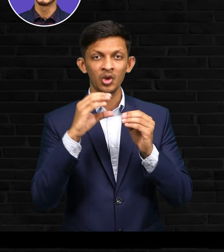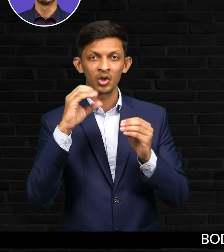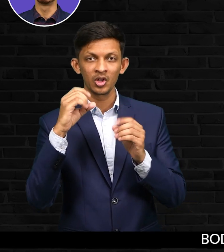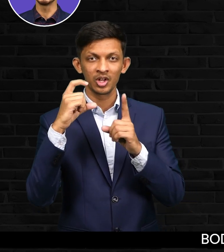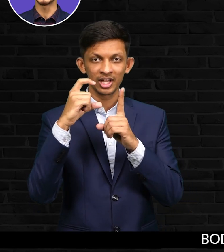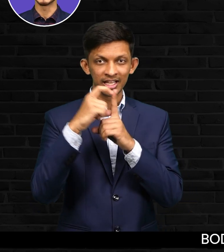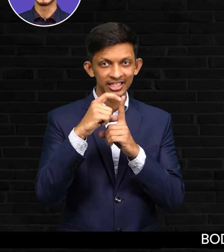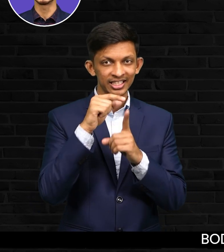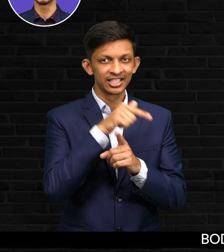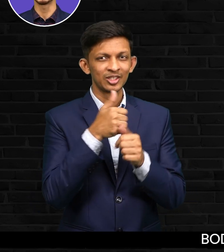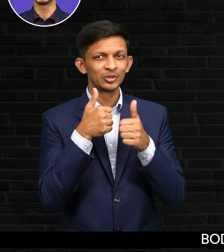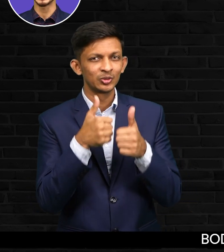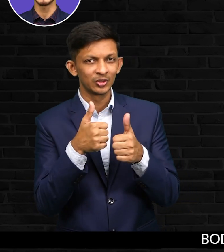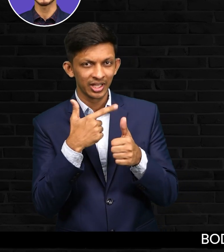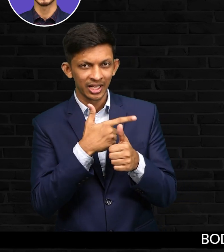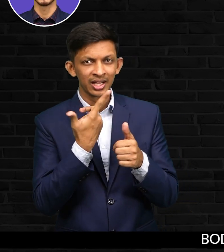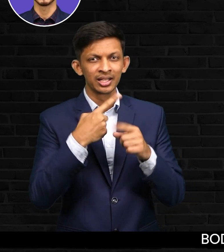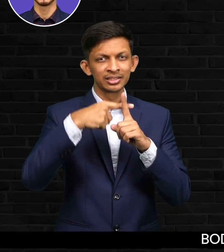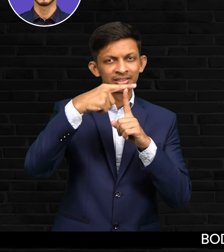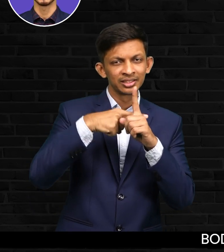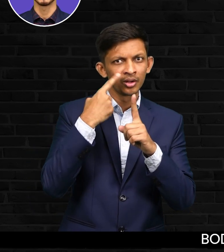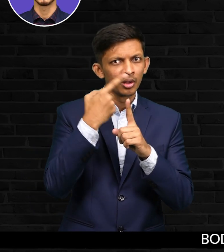Thus, BOD is a good indirect